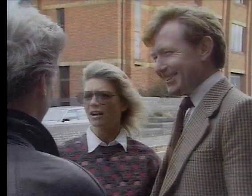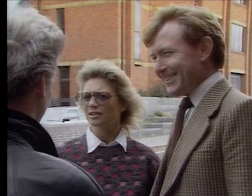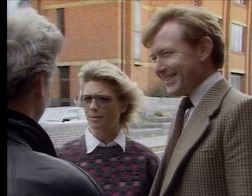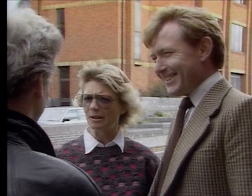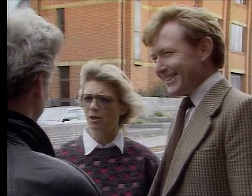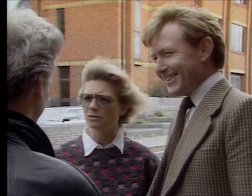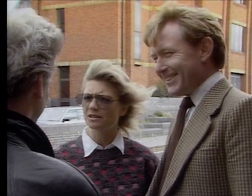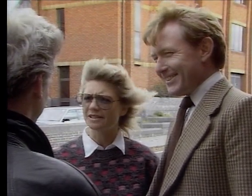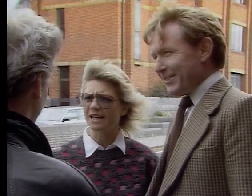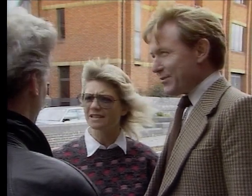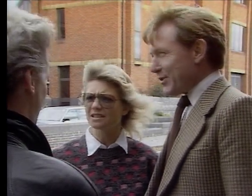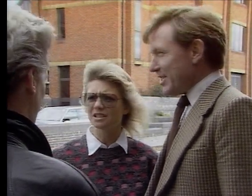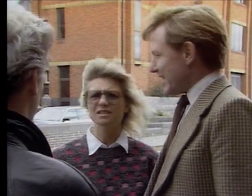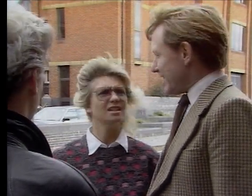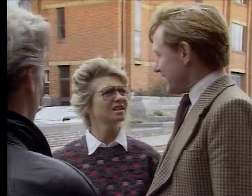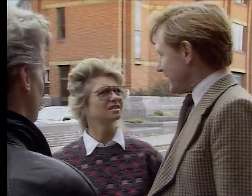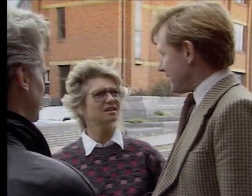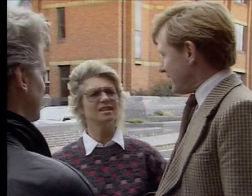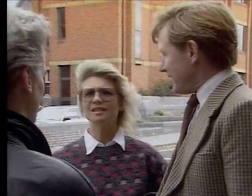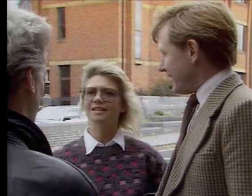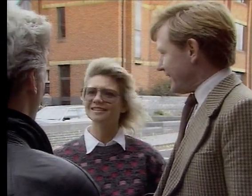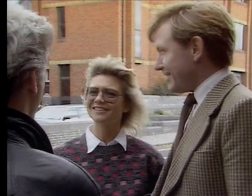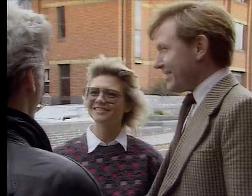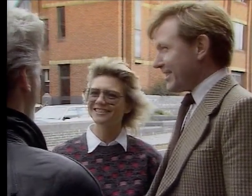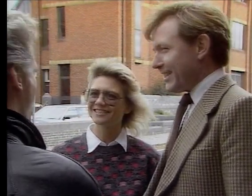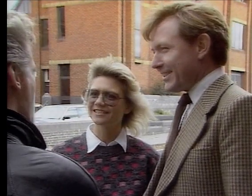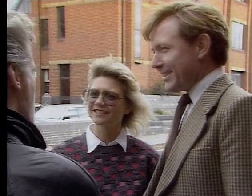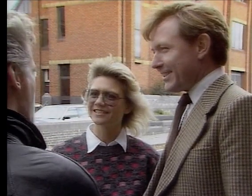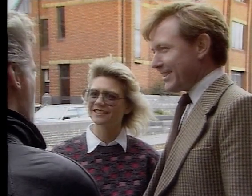It's a bit cold today, isn't it? Really bad.